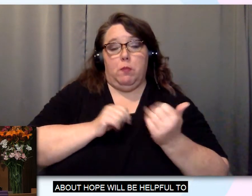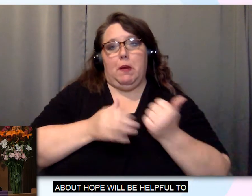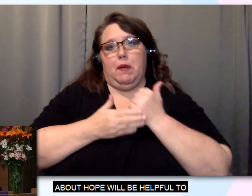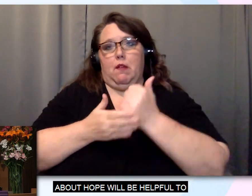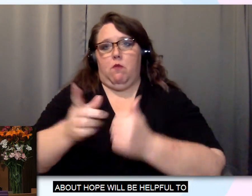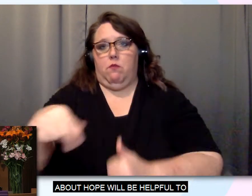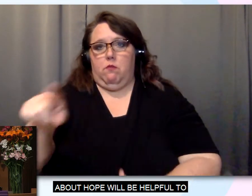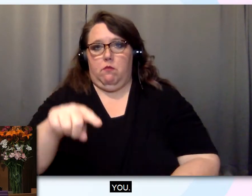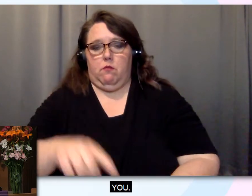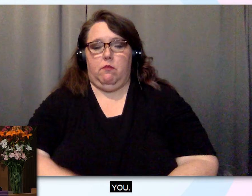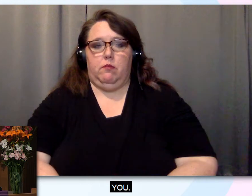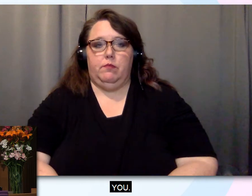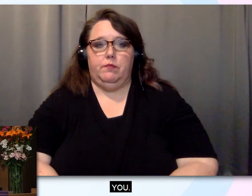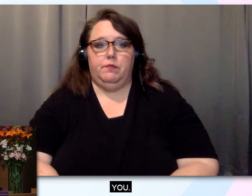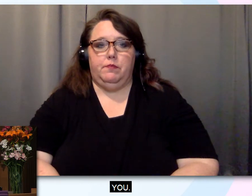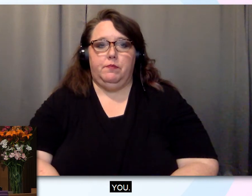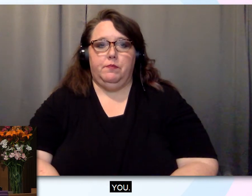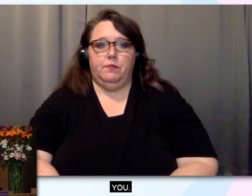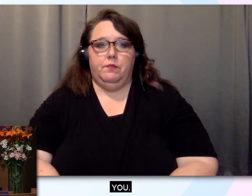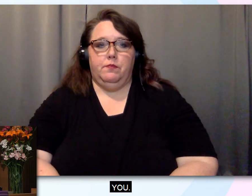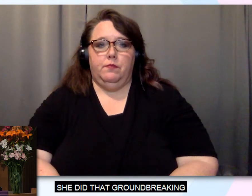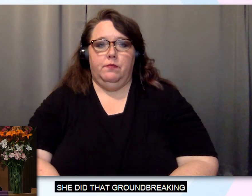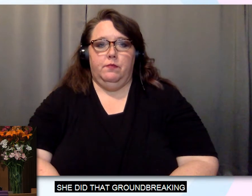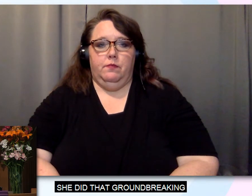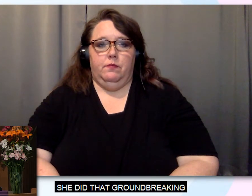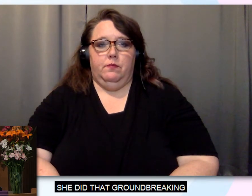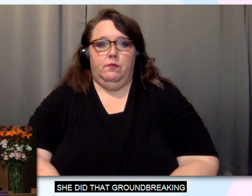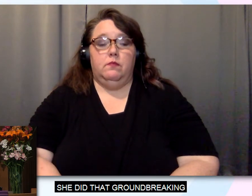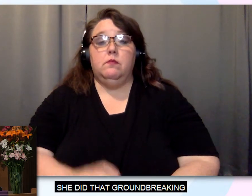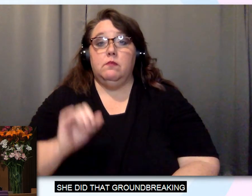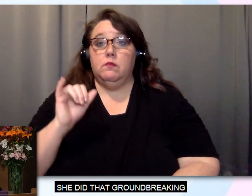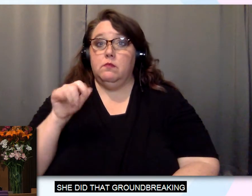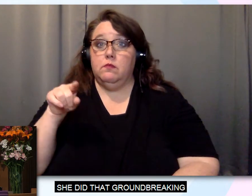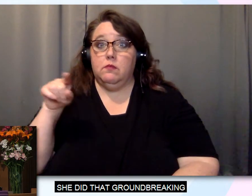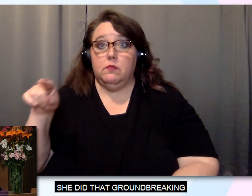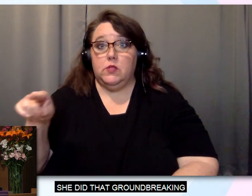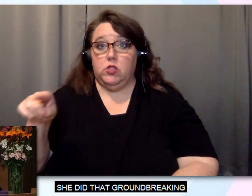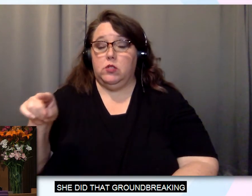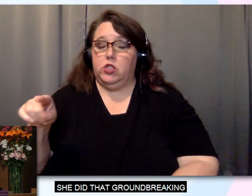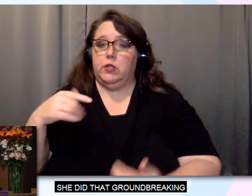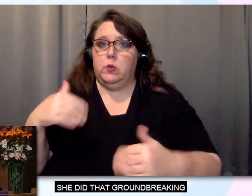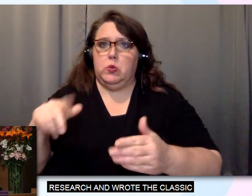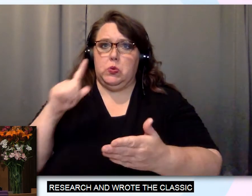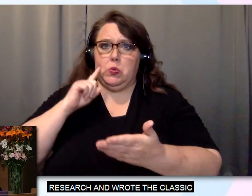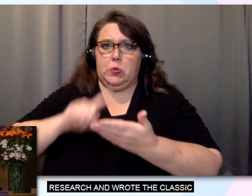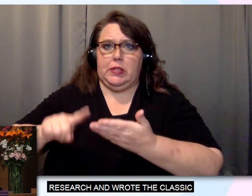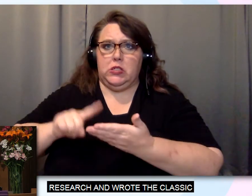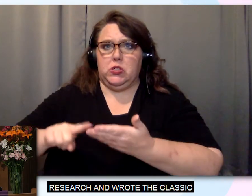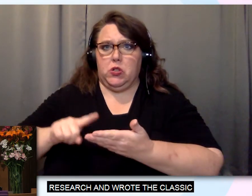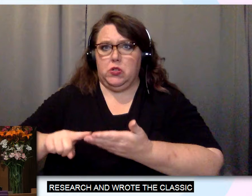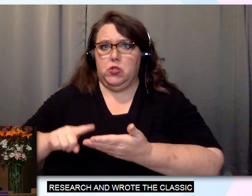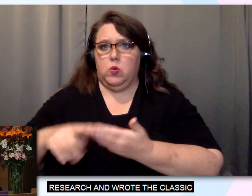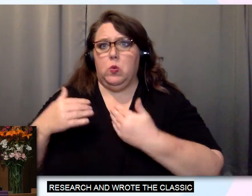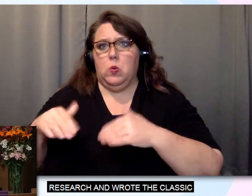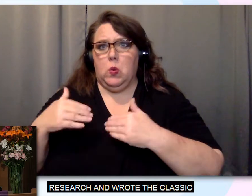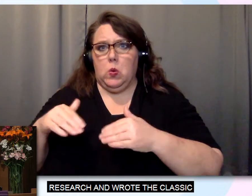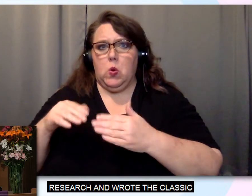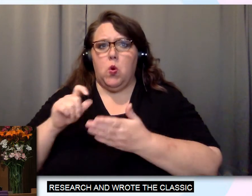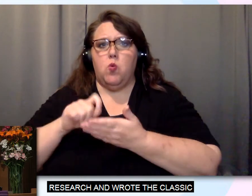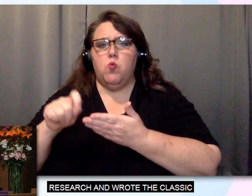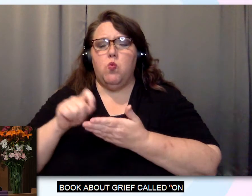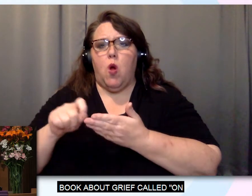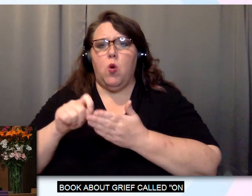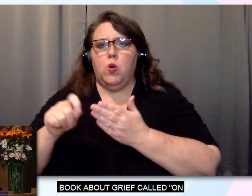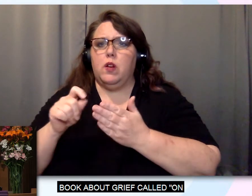will be helpful to you. She did that groundbreaking research and wrote the classic